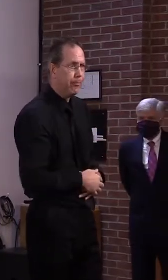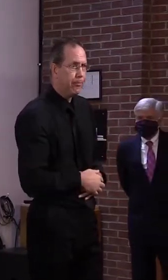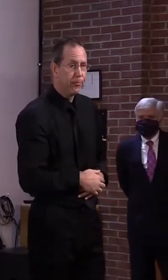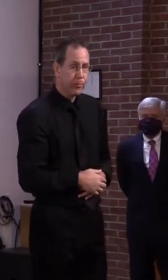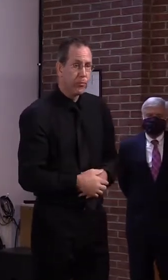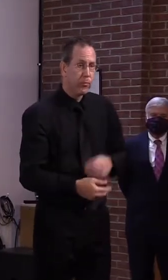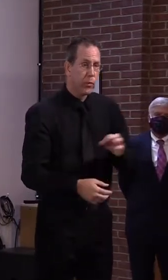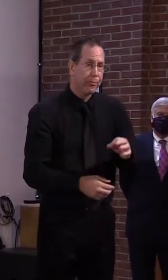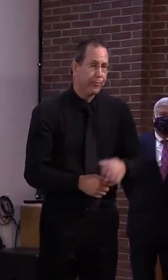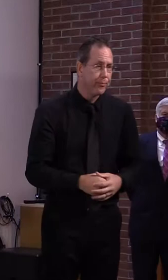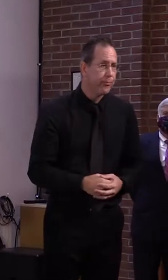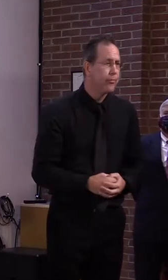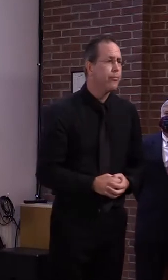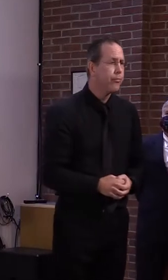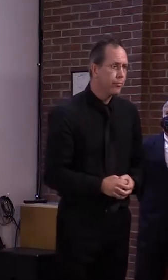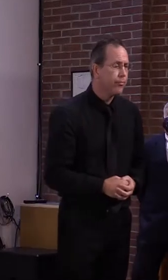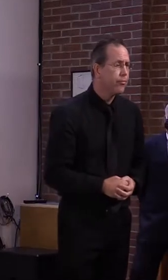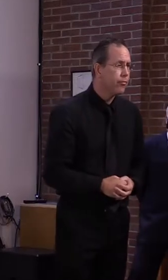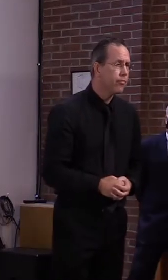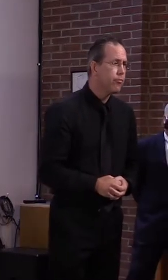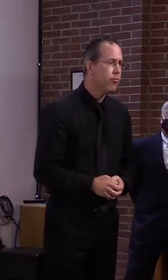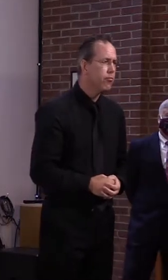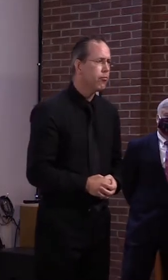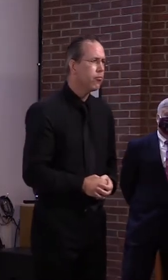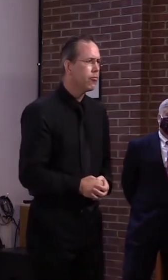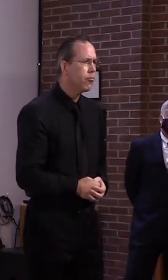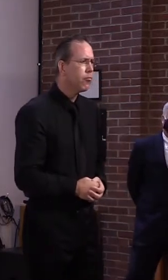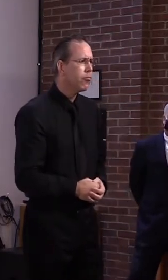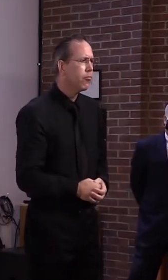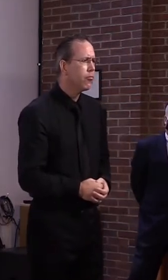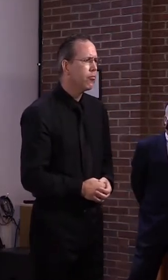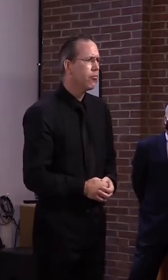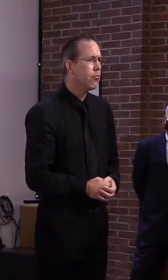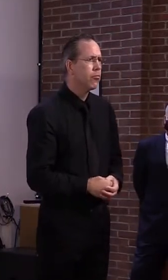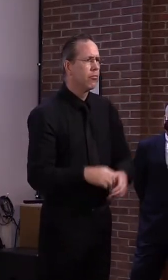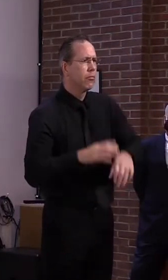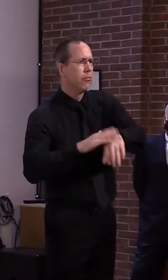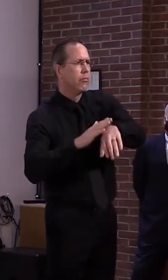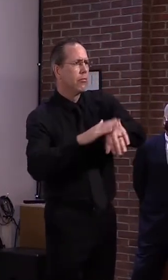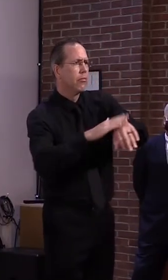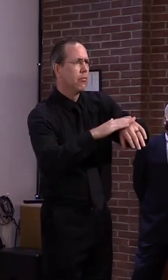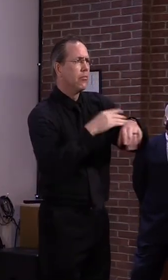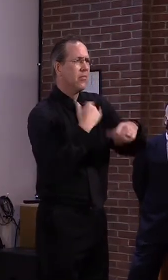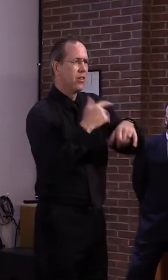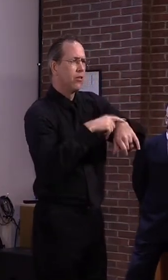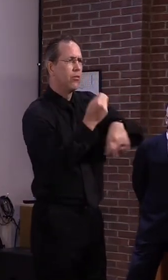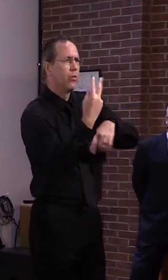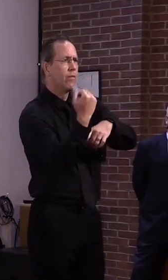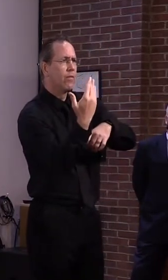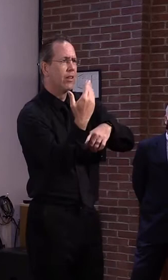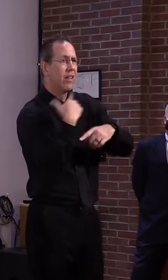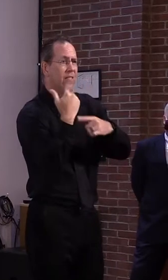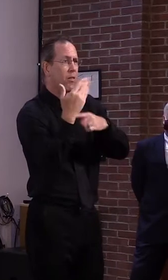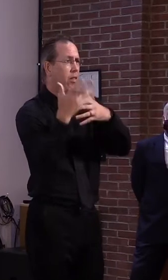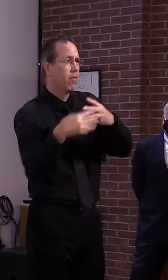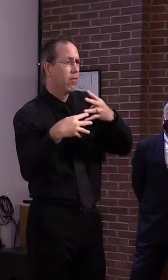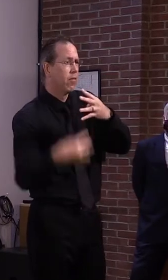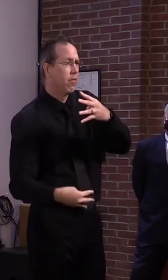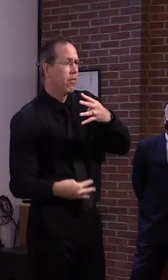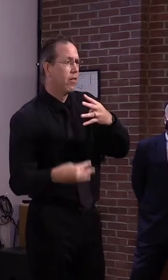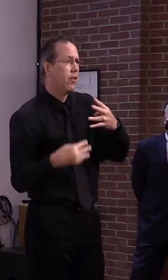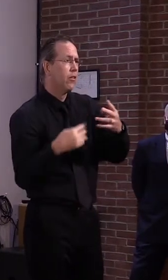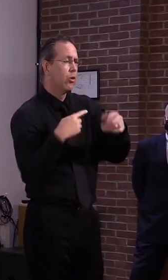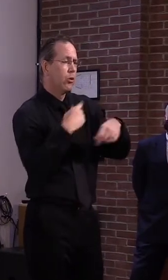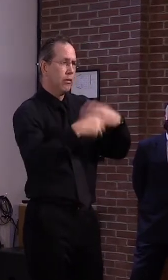All right. Just a quick time check for everybody. 12:15, and we have 15 more callers in the queue. Mike Bielowski, True